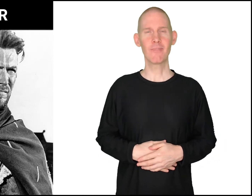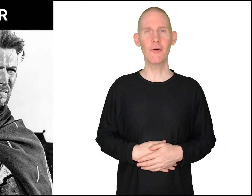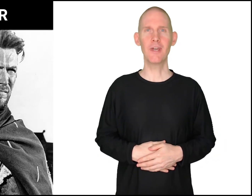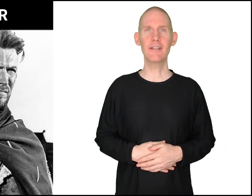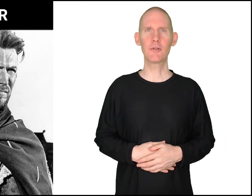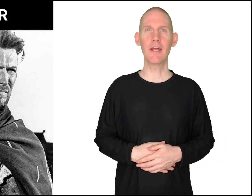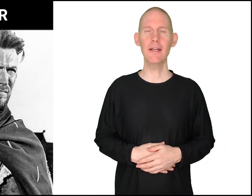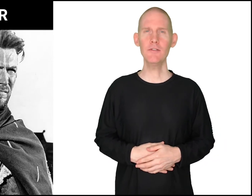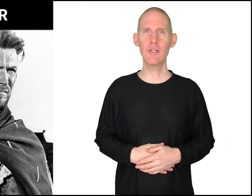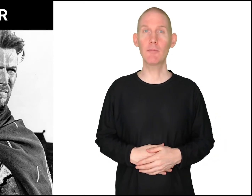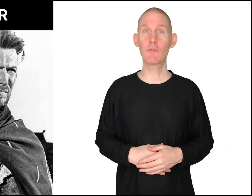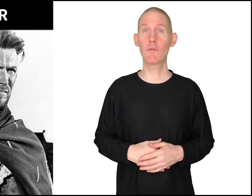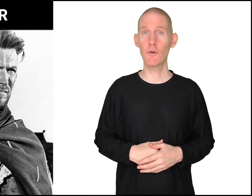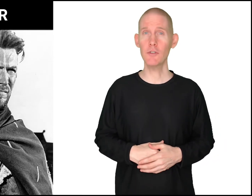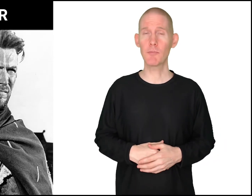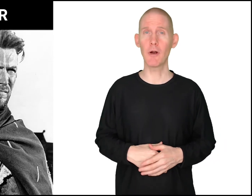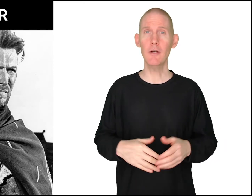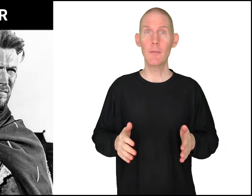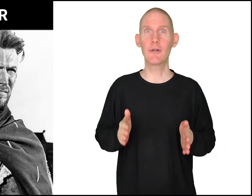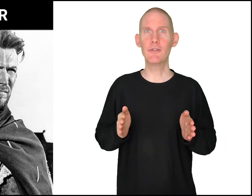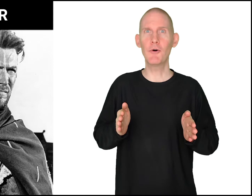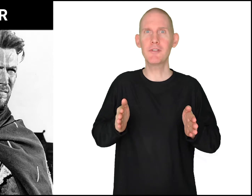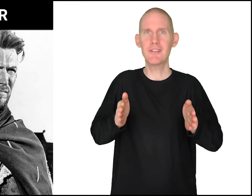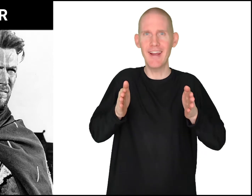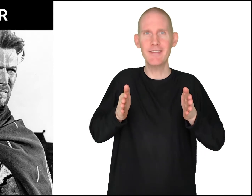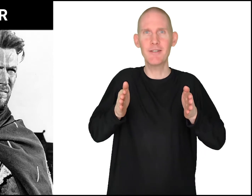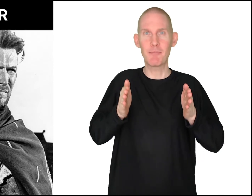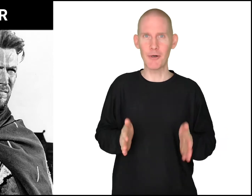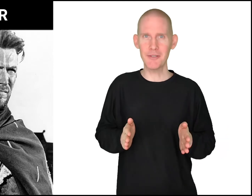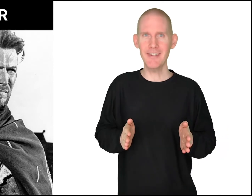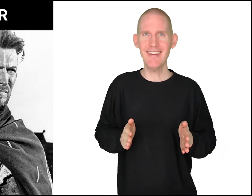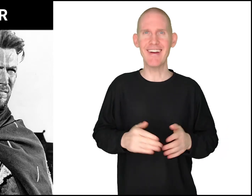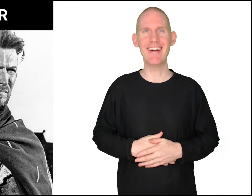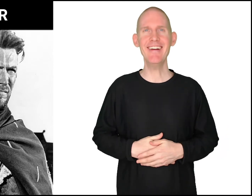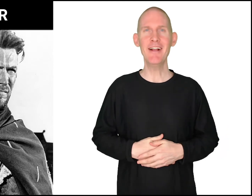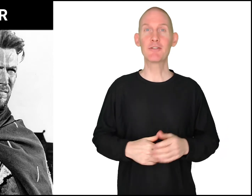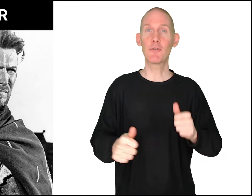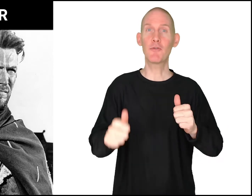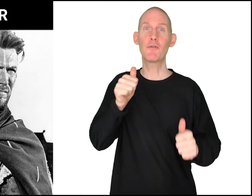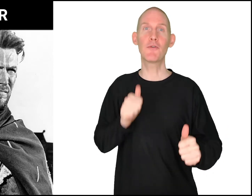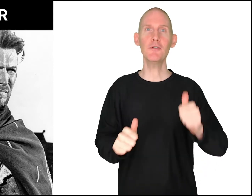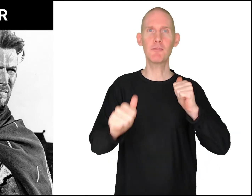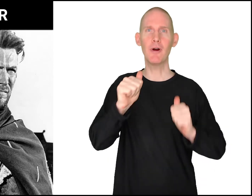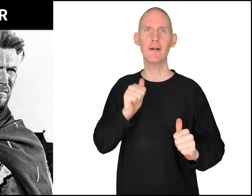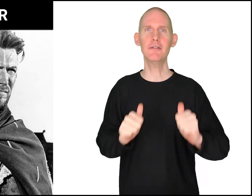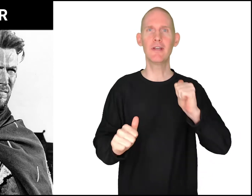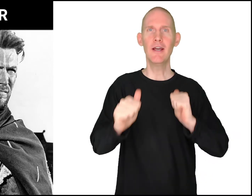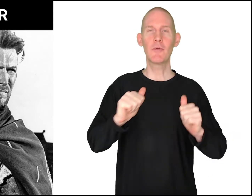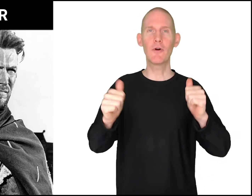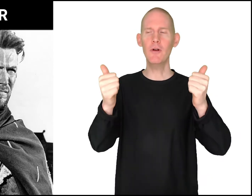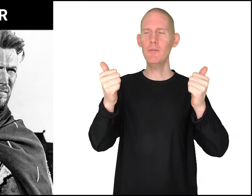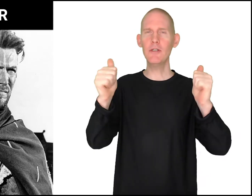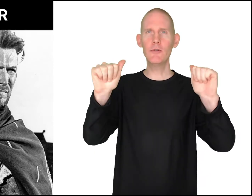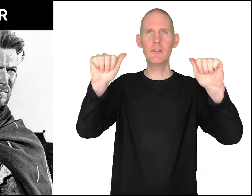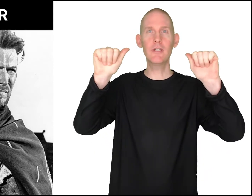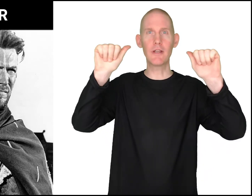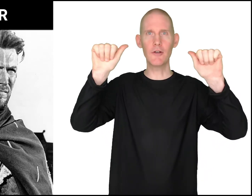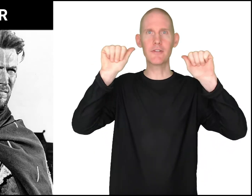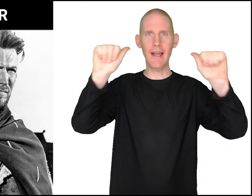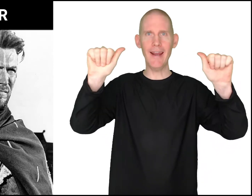Okay, so the hand shapes for the first part, because you noticed it ends in person. So for the first part, we're going to be using the letters